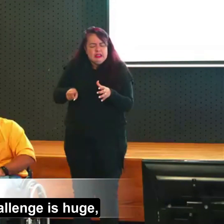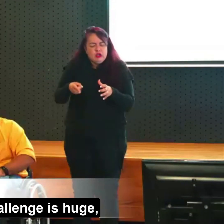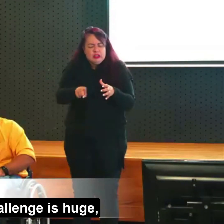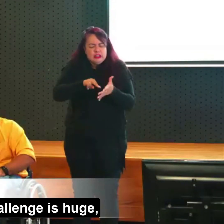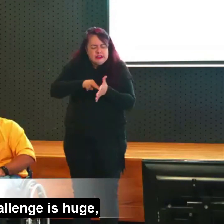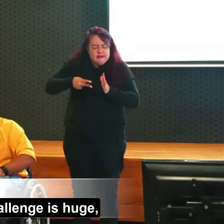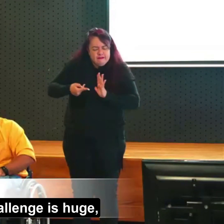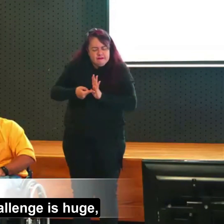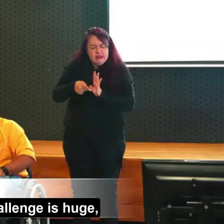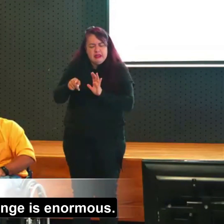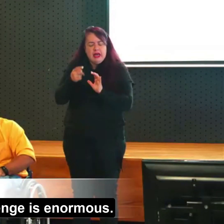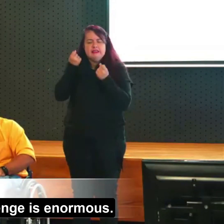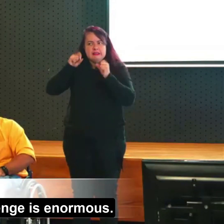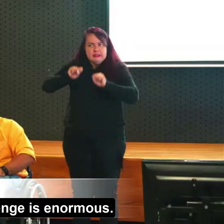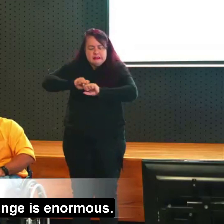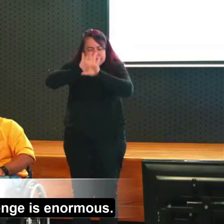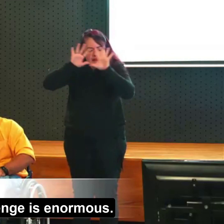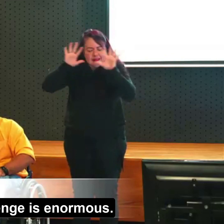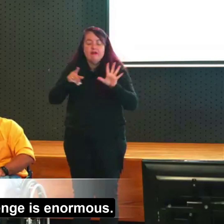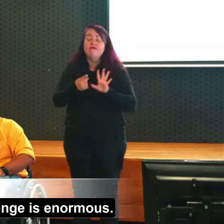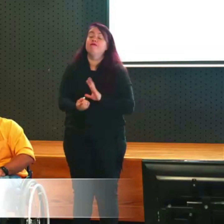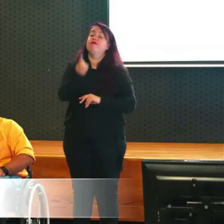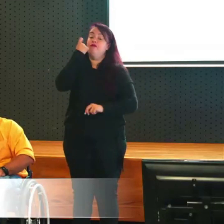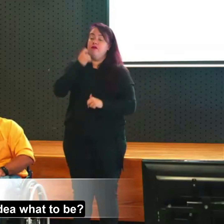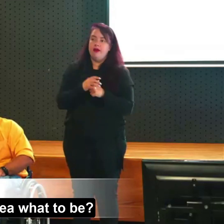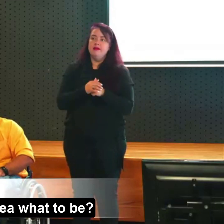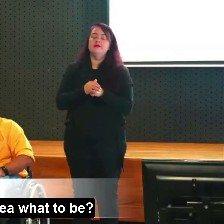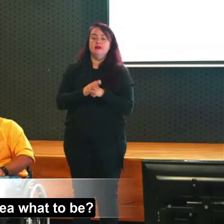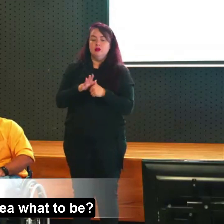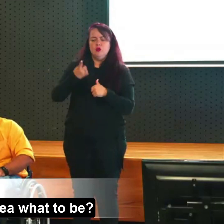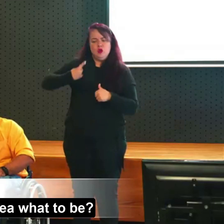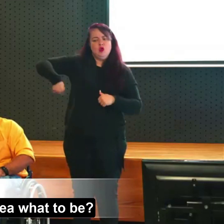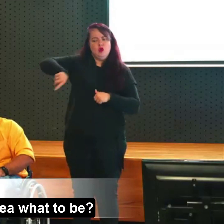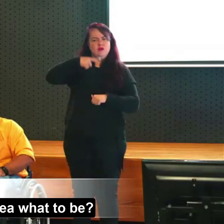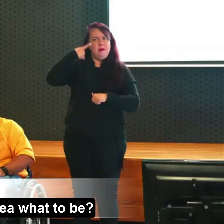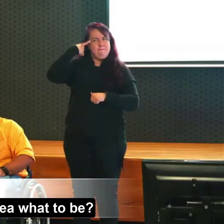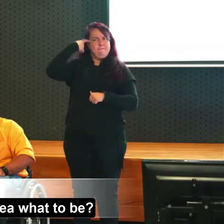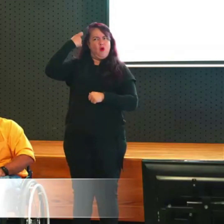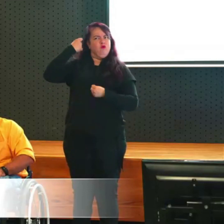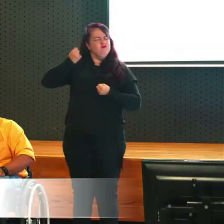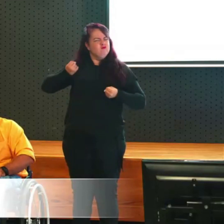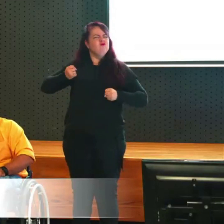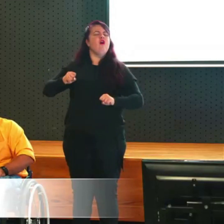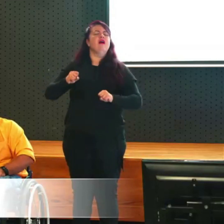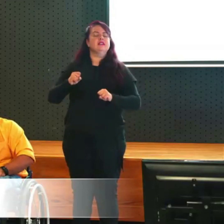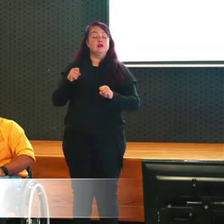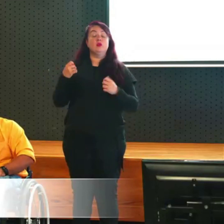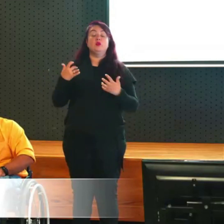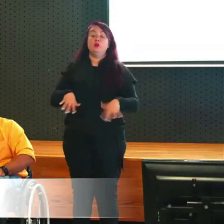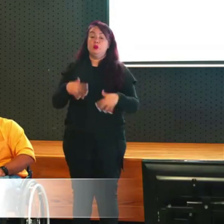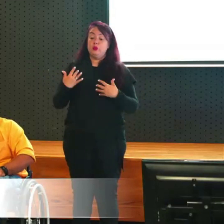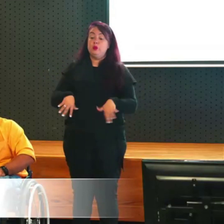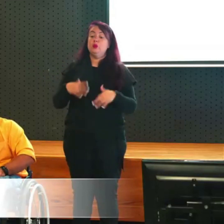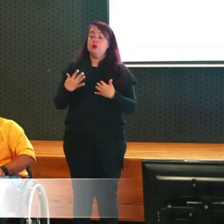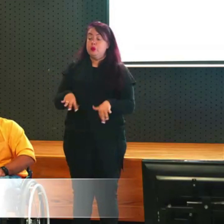The challenge is huge. The challenge is enormous. And the idea